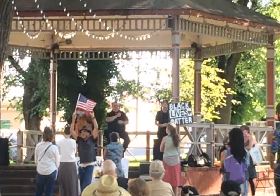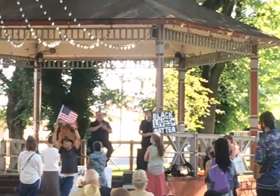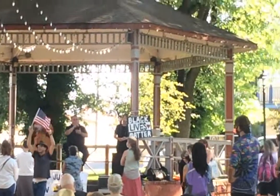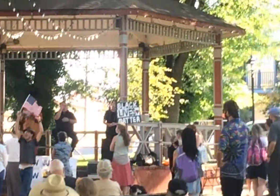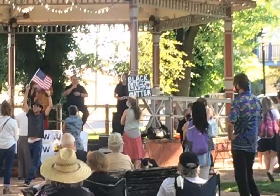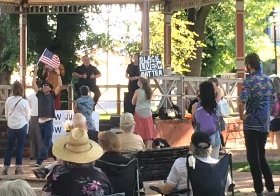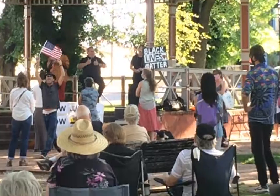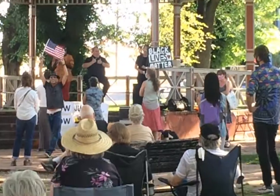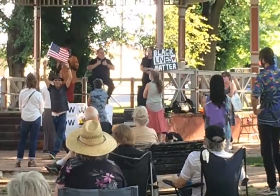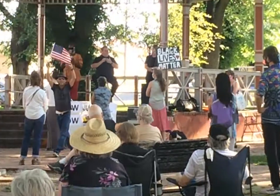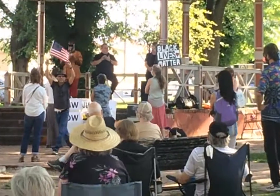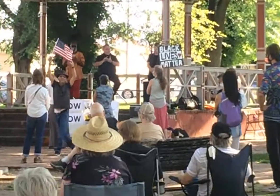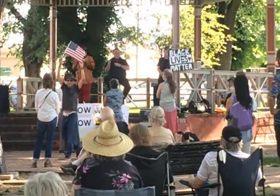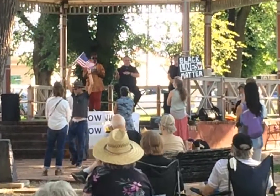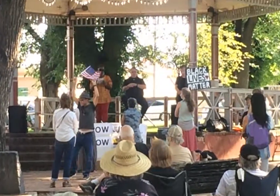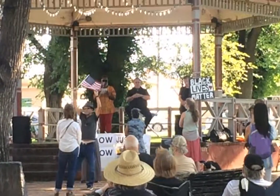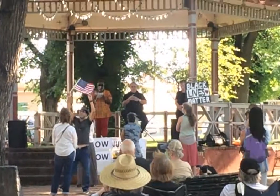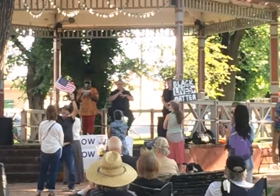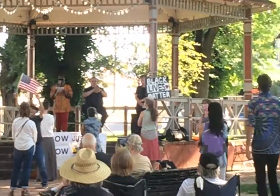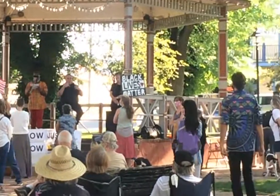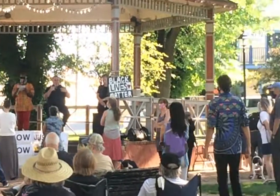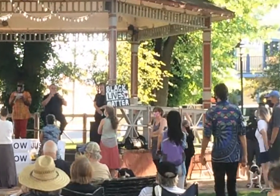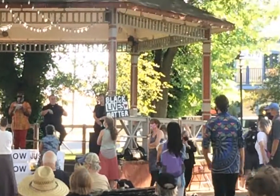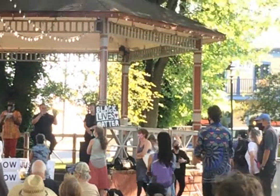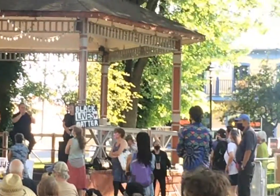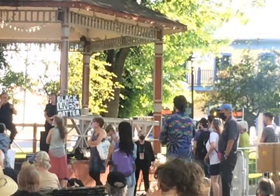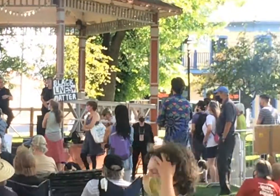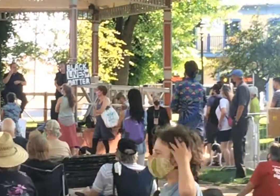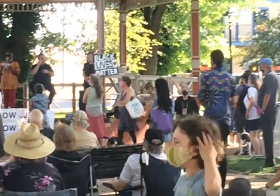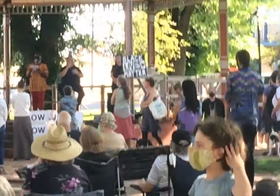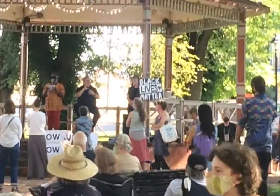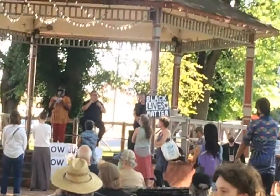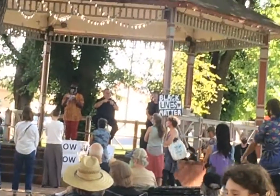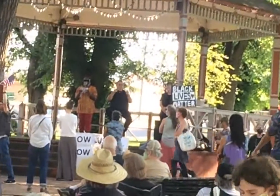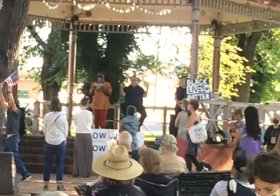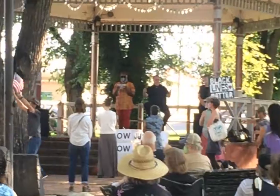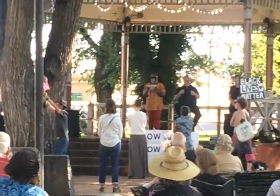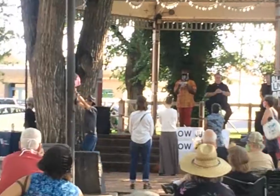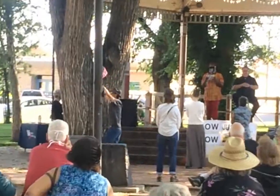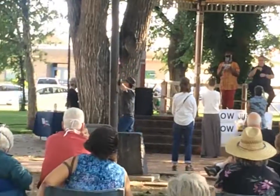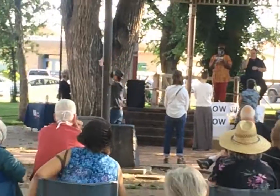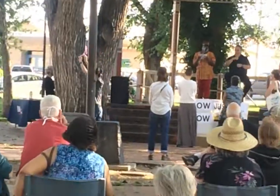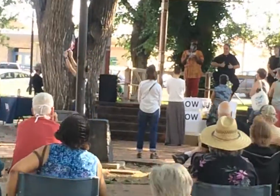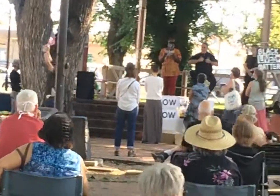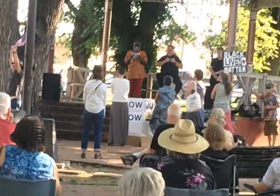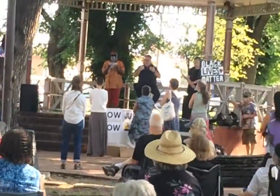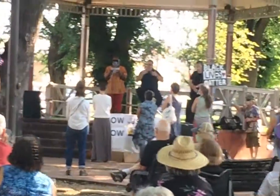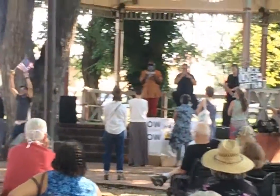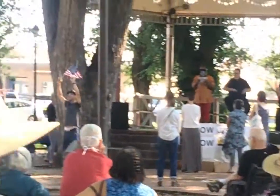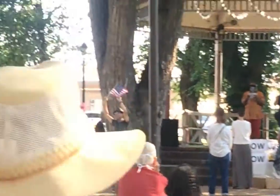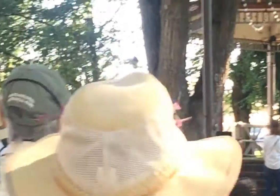black lives are disposable and don't have value. We know just the opposite. Black lives have